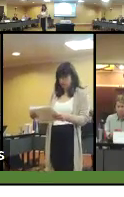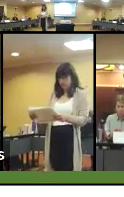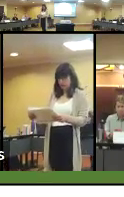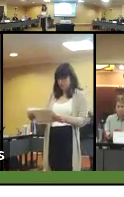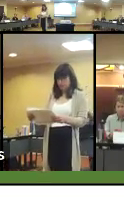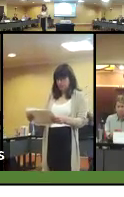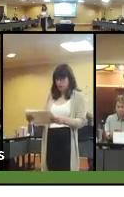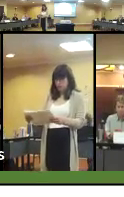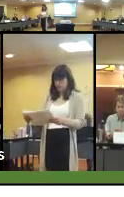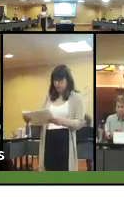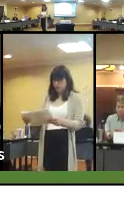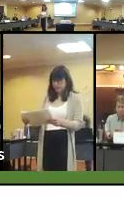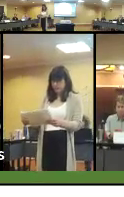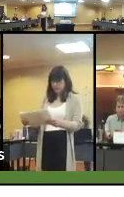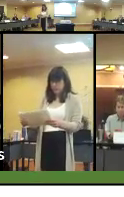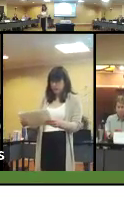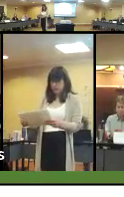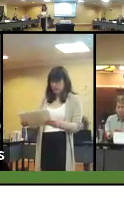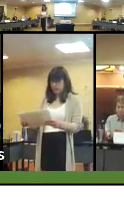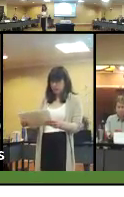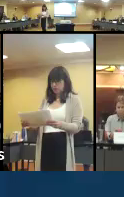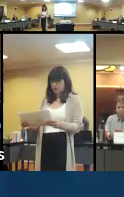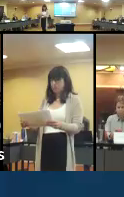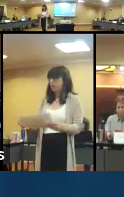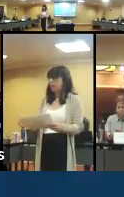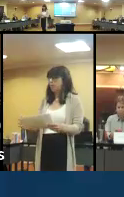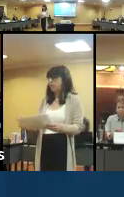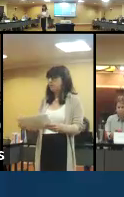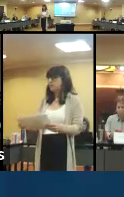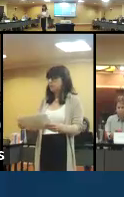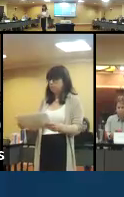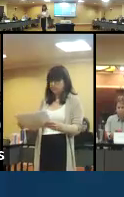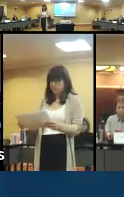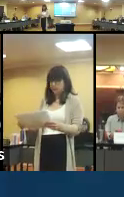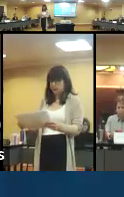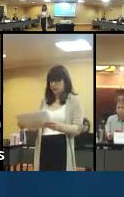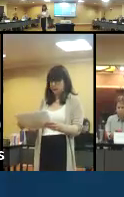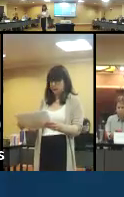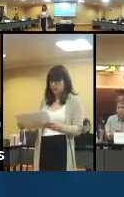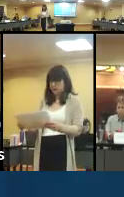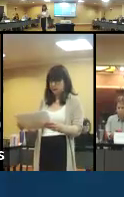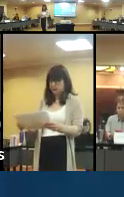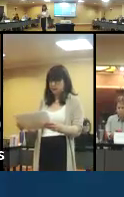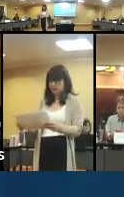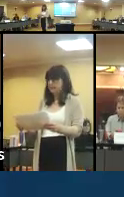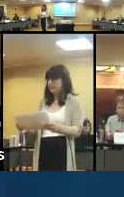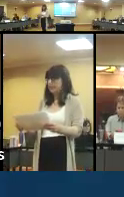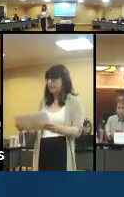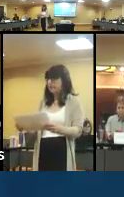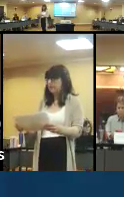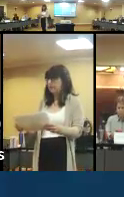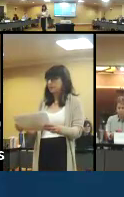into agency updates. You should have received a newsletter. I think we have some updates on the regional crisis